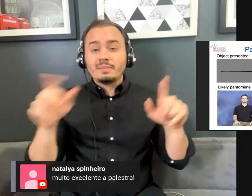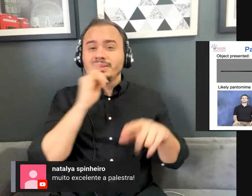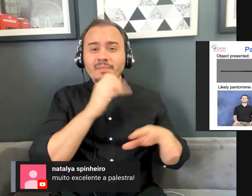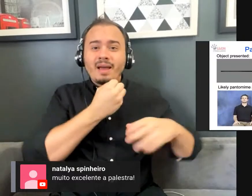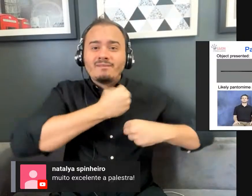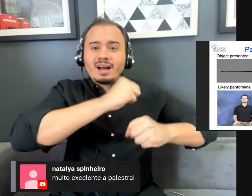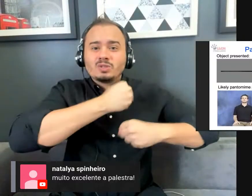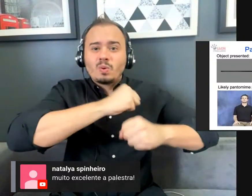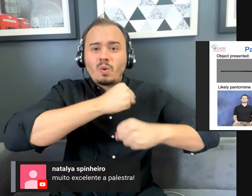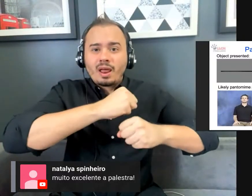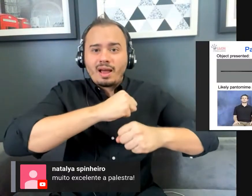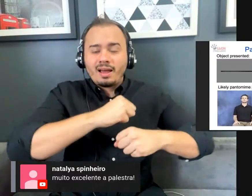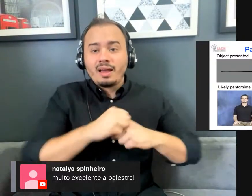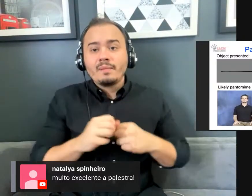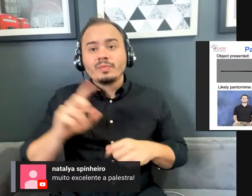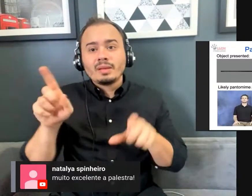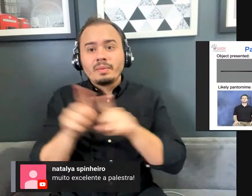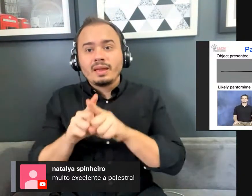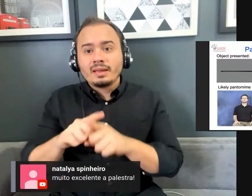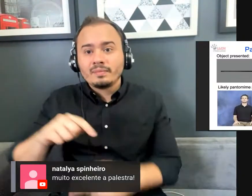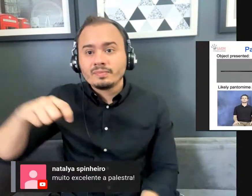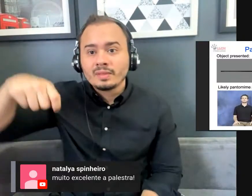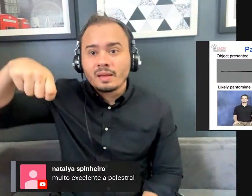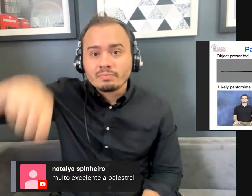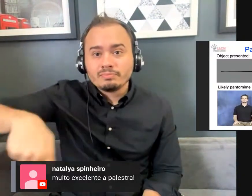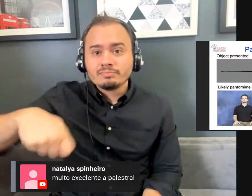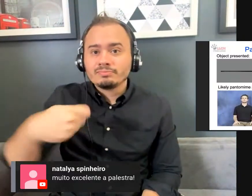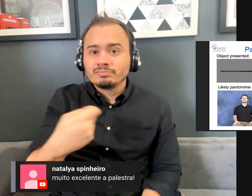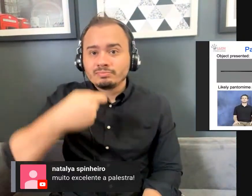And fork, pantomime using a fork.